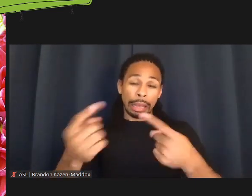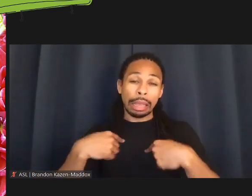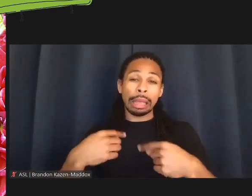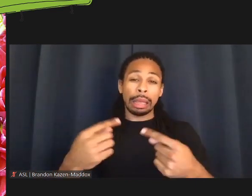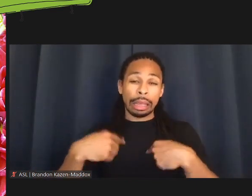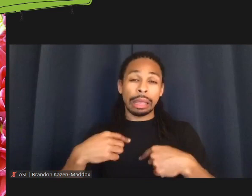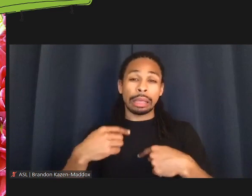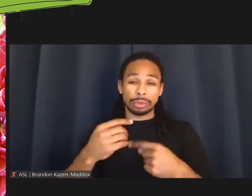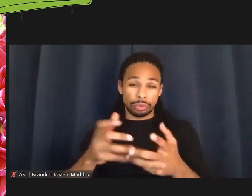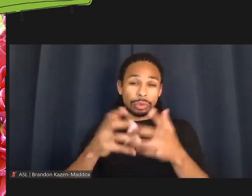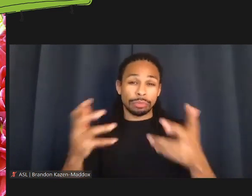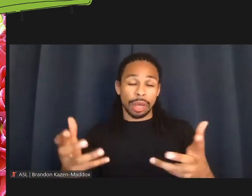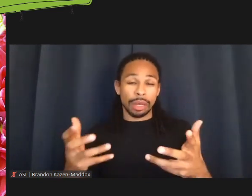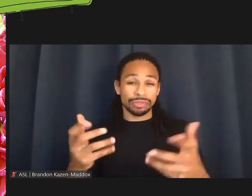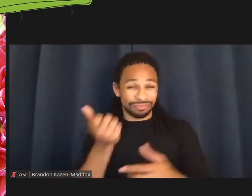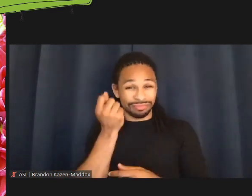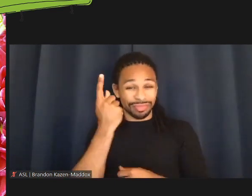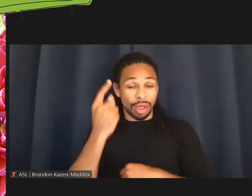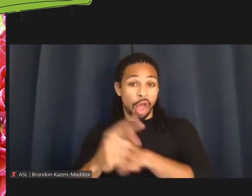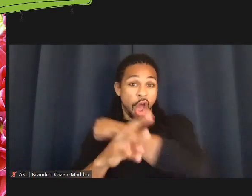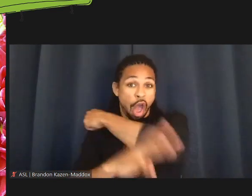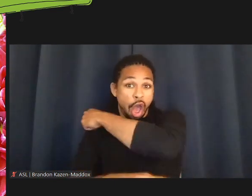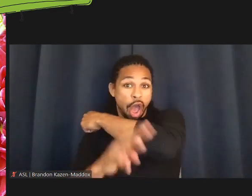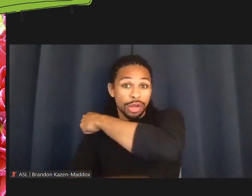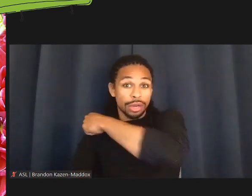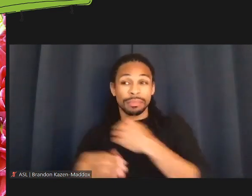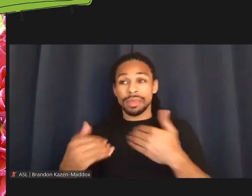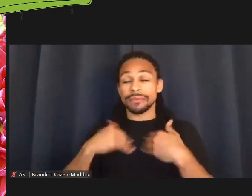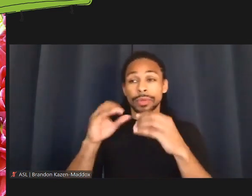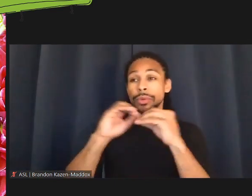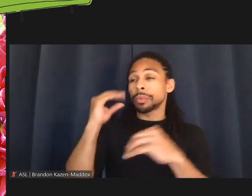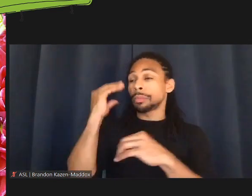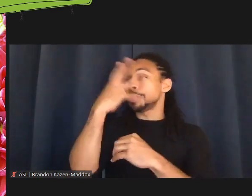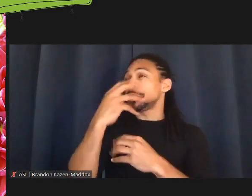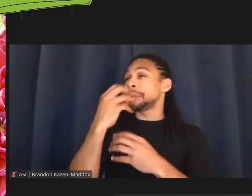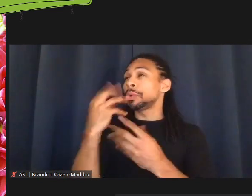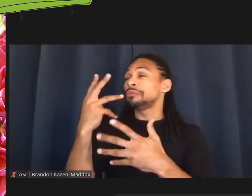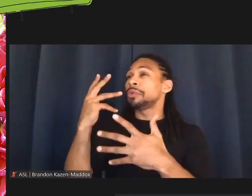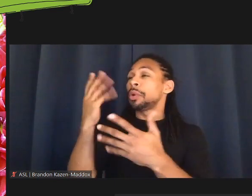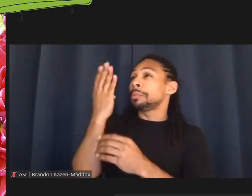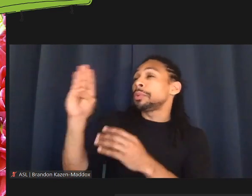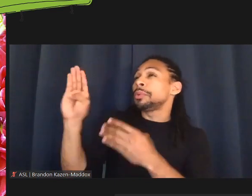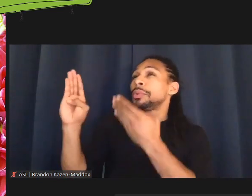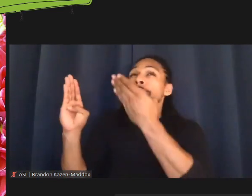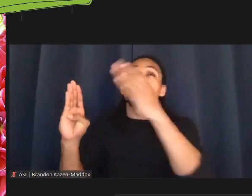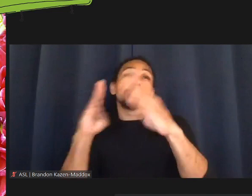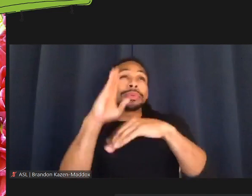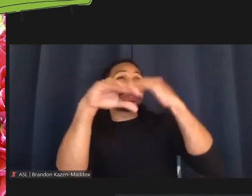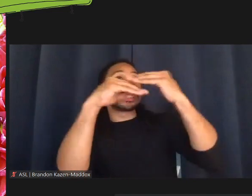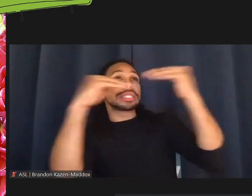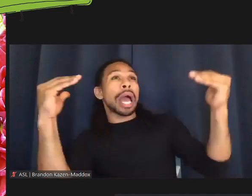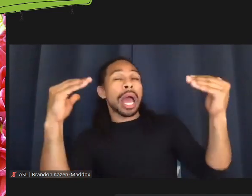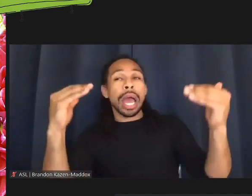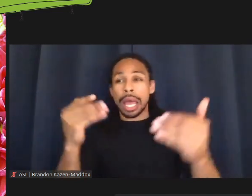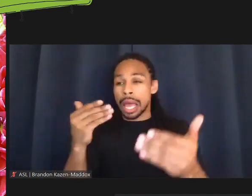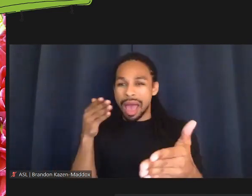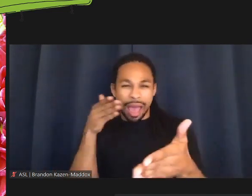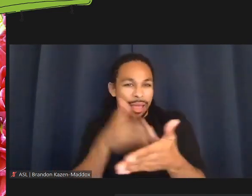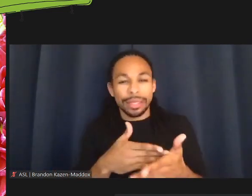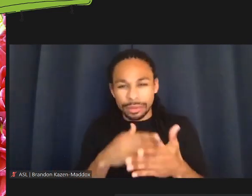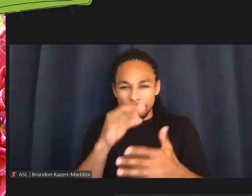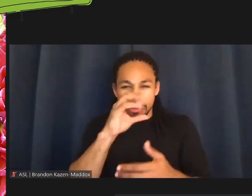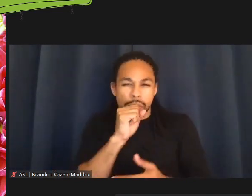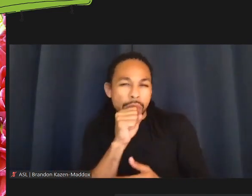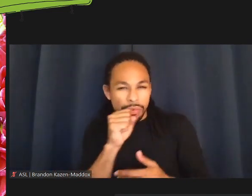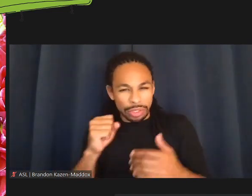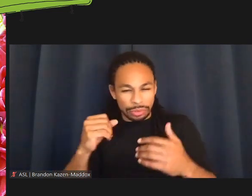no startling blue for underdogs and orange to high contrast in hope of rescue. But under July